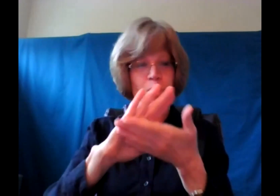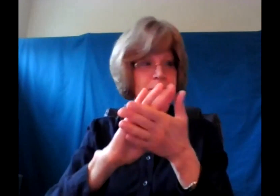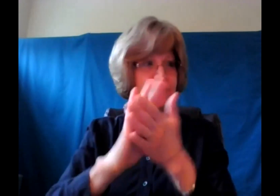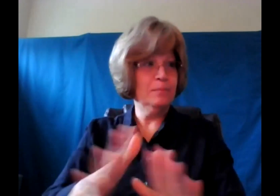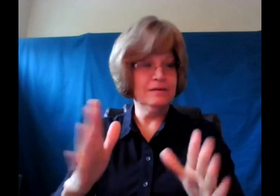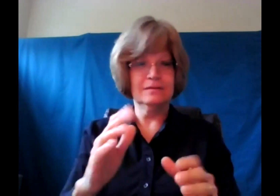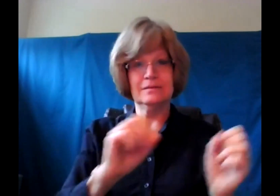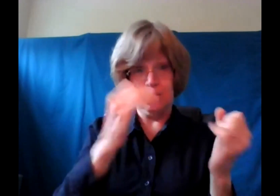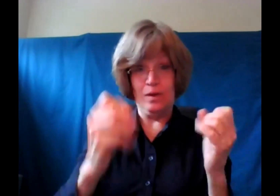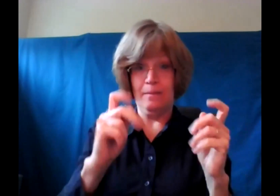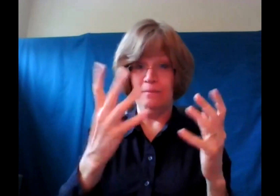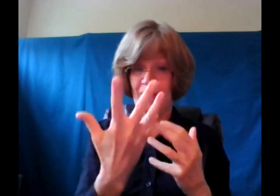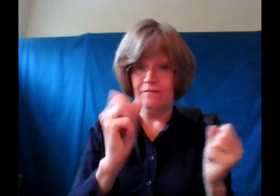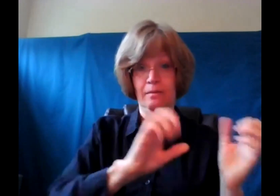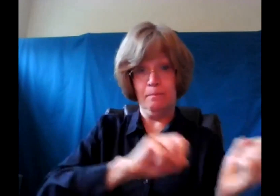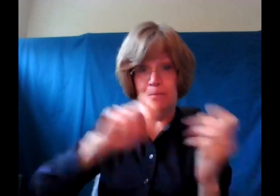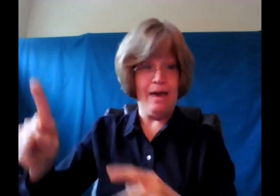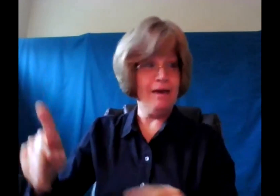seats.